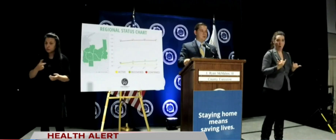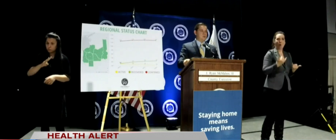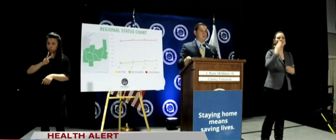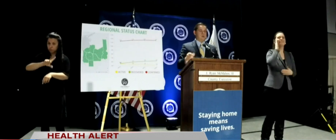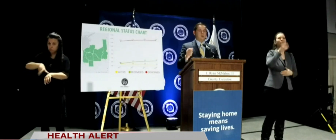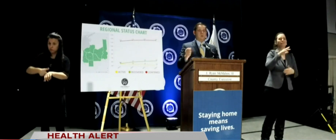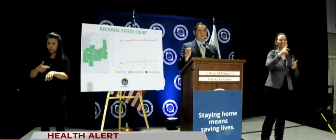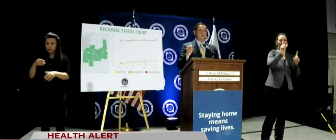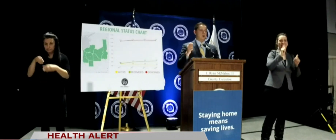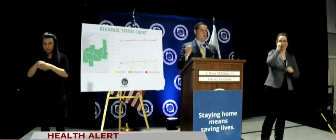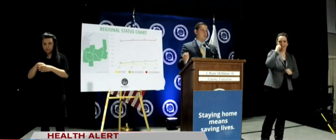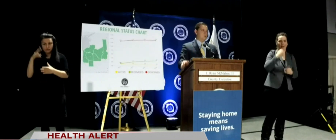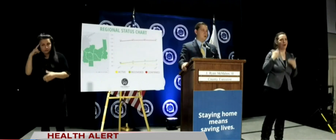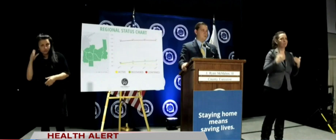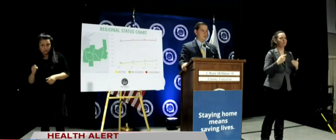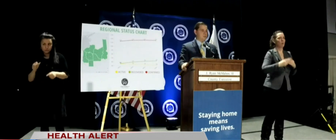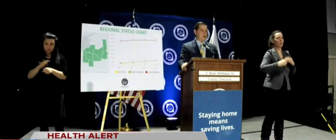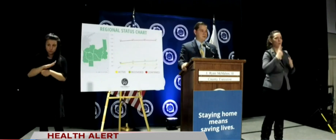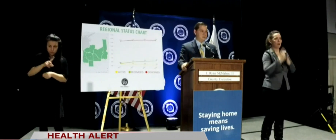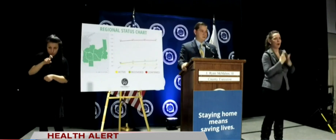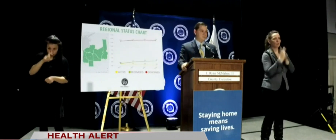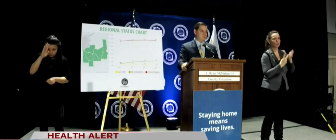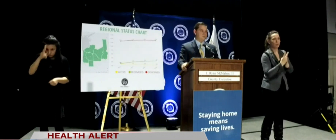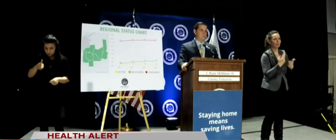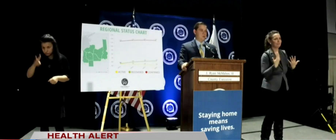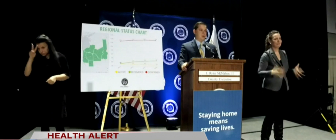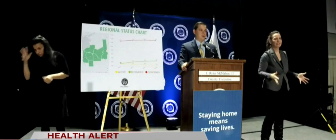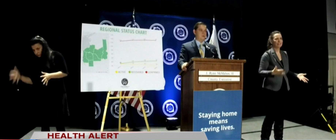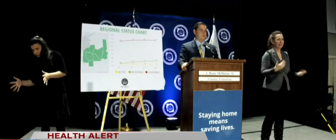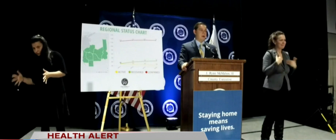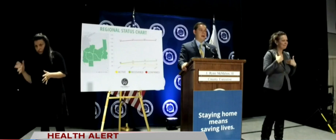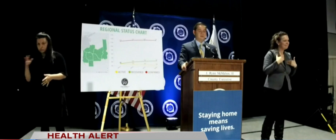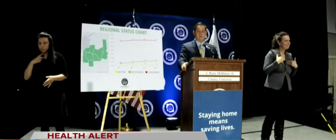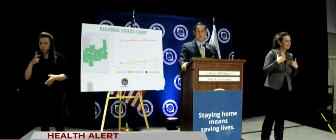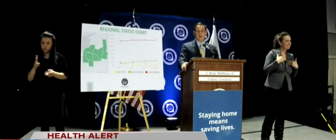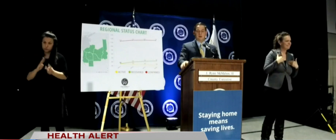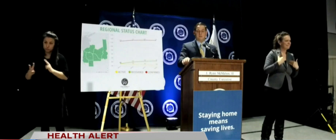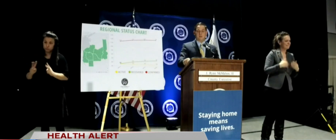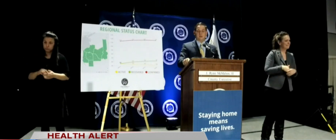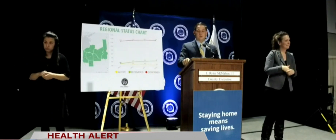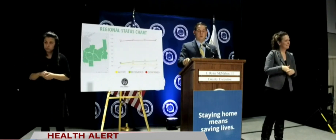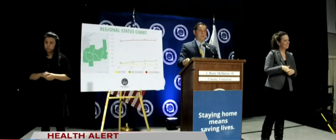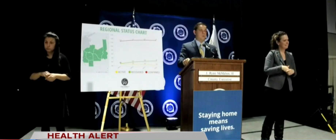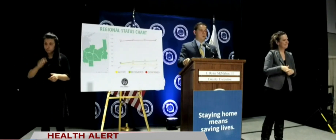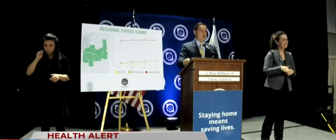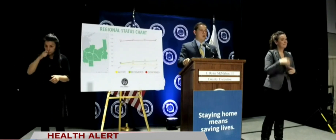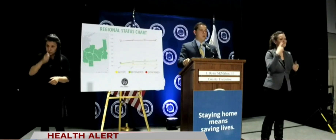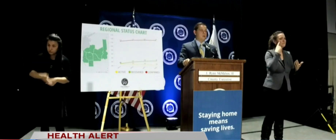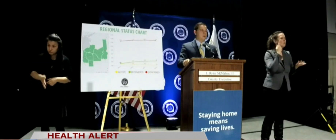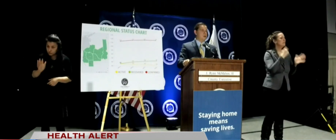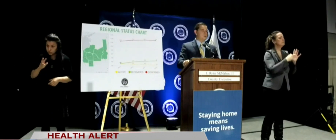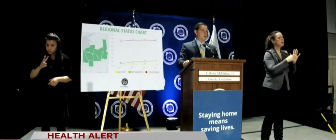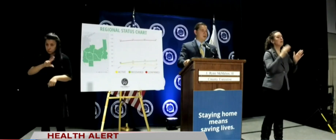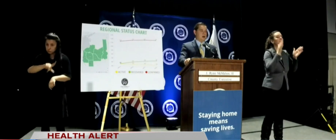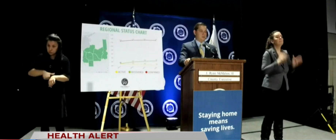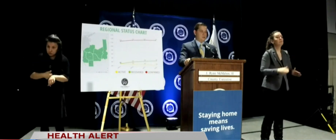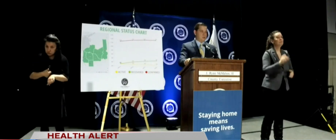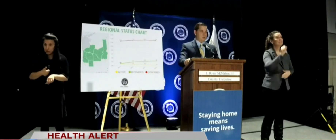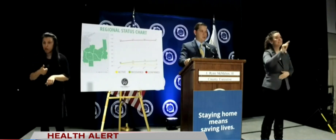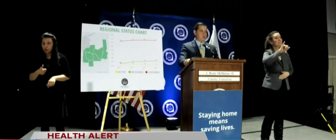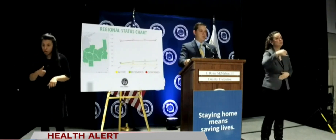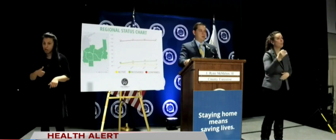St. Joe's, within 2 hours we know if that's a positive, okay? And if it's positive, that means we are already starting